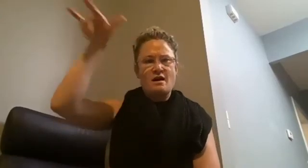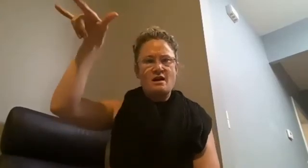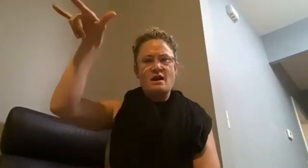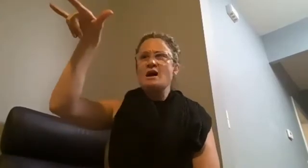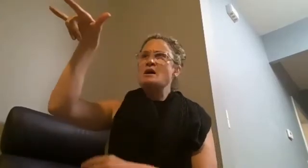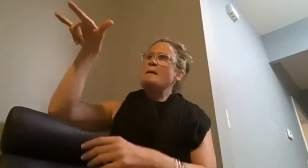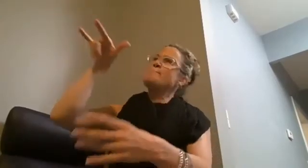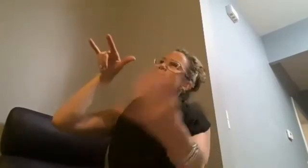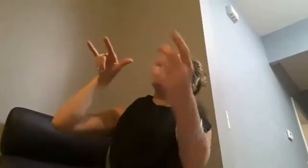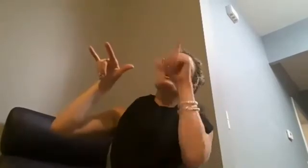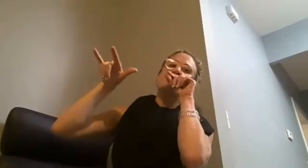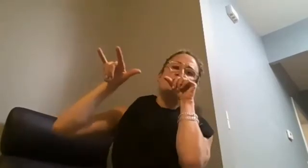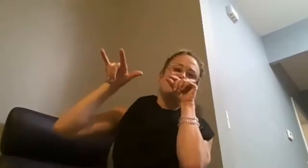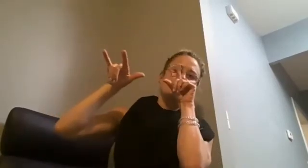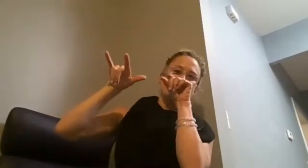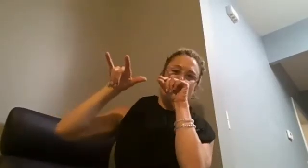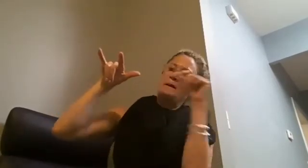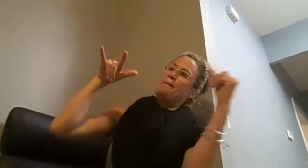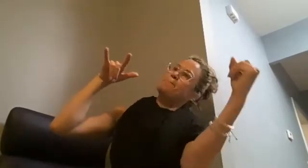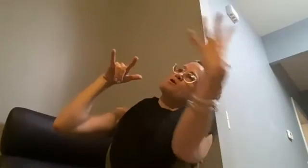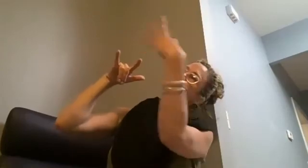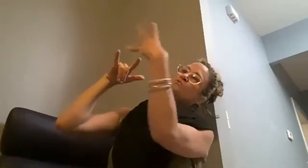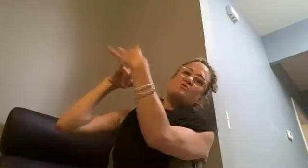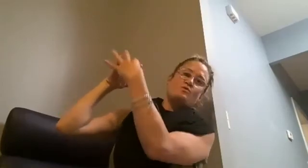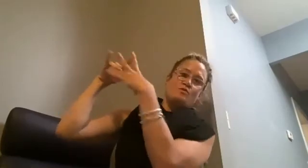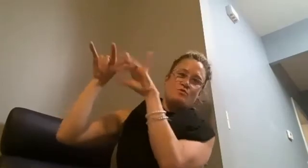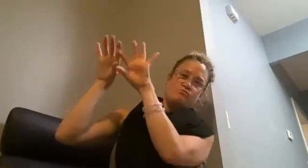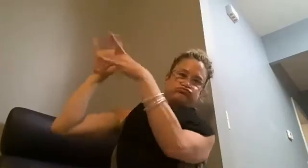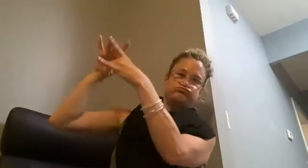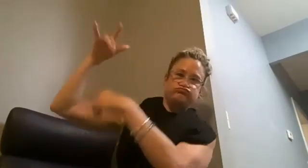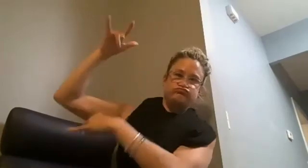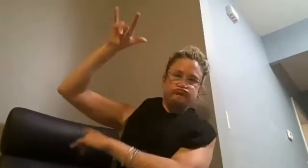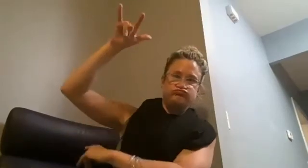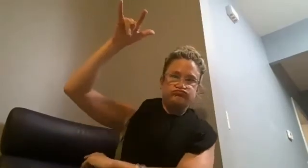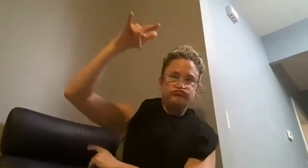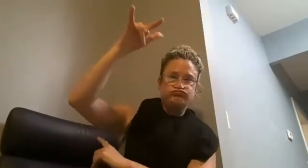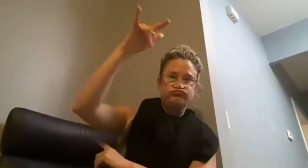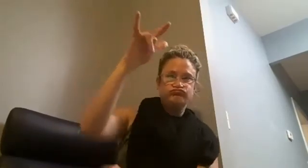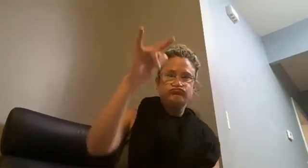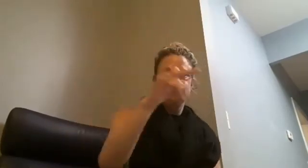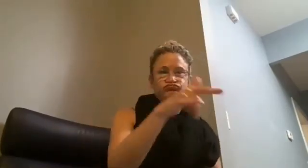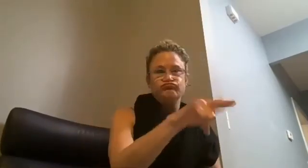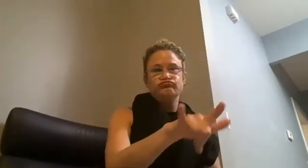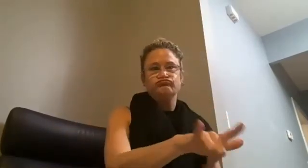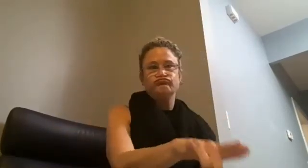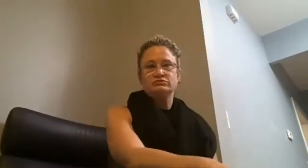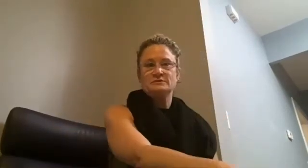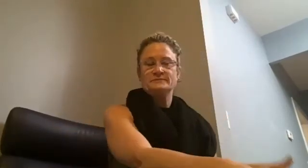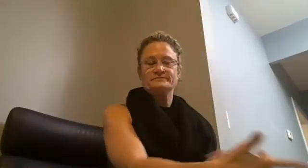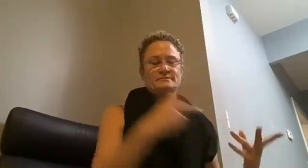and one of the engines went out. And the plane did this thing where it suddenly dropped out of the air and made the sound that things